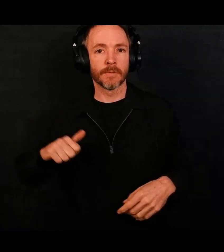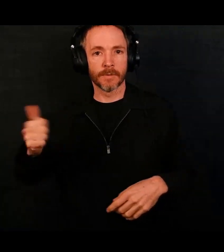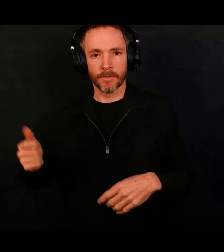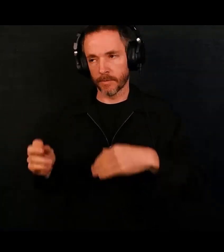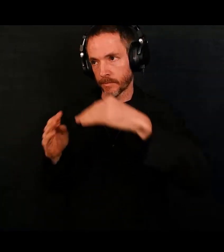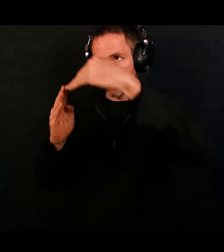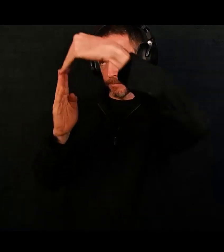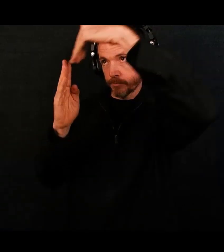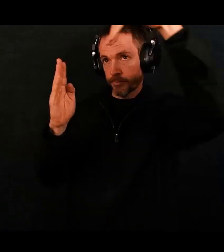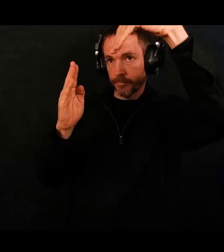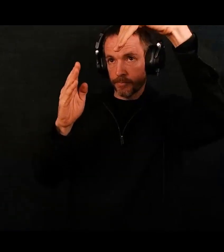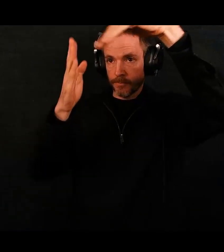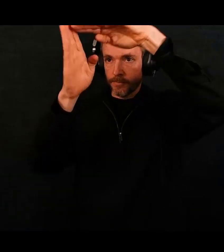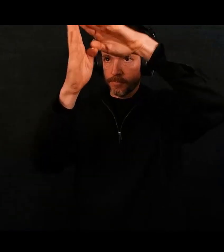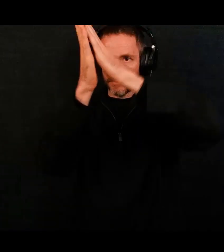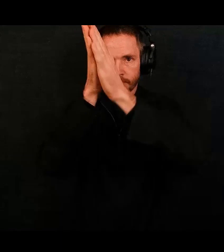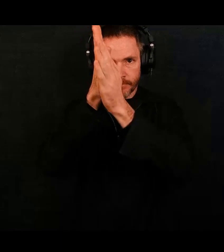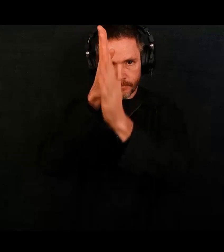that,